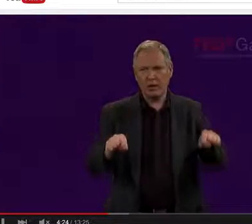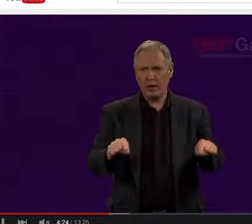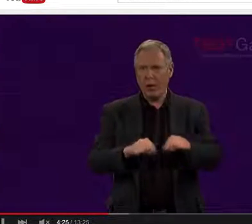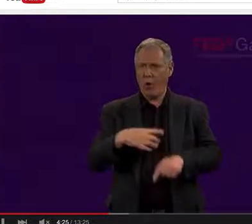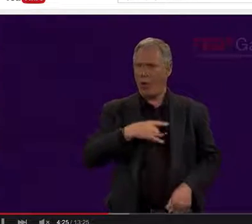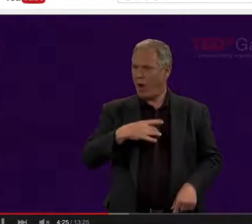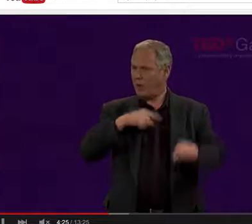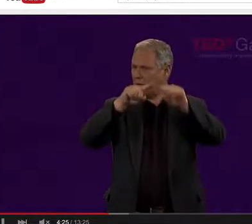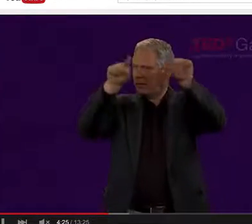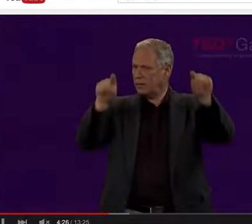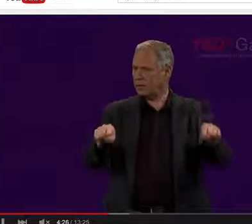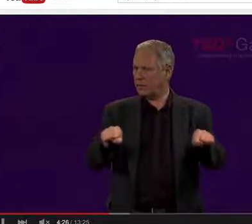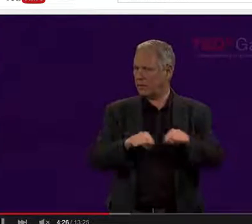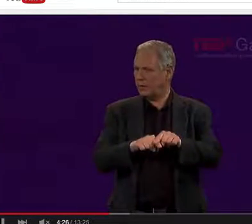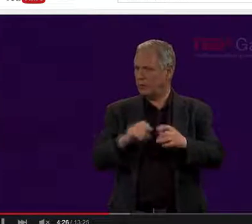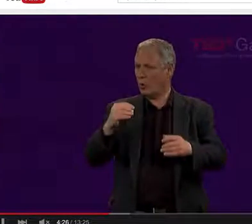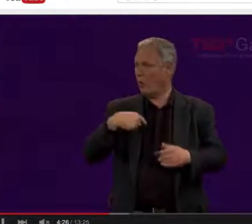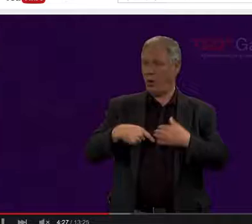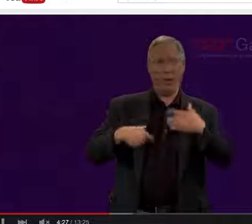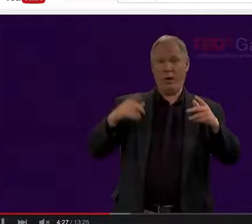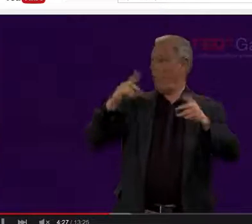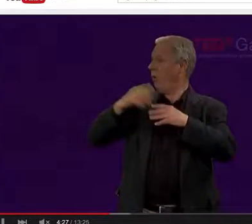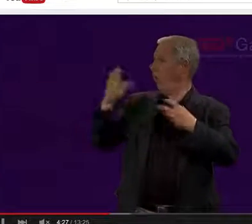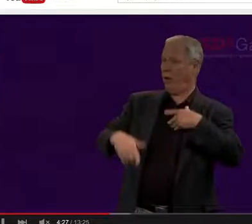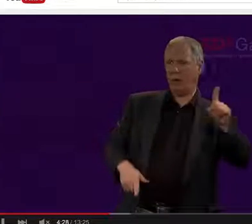Especially where they make the screens white,